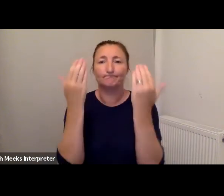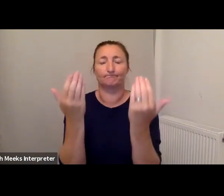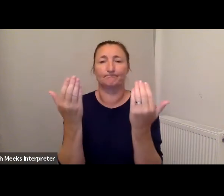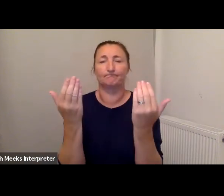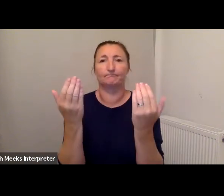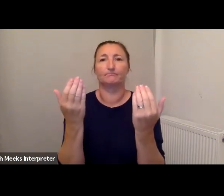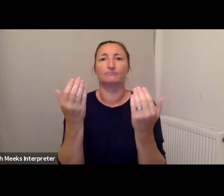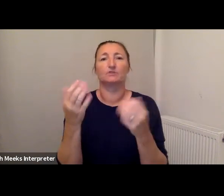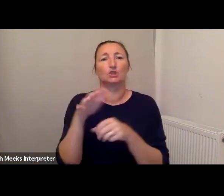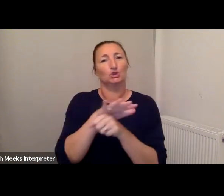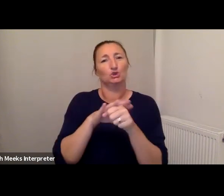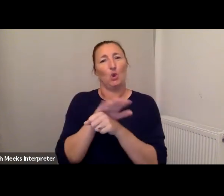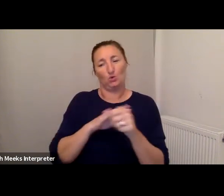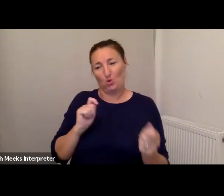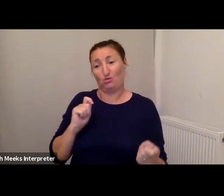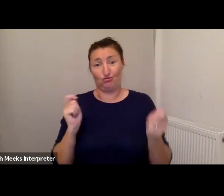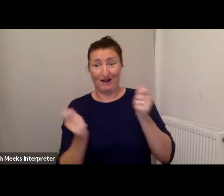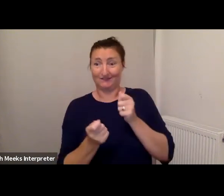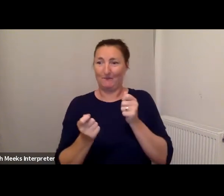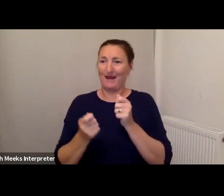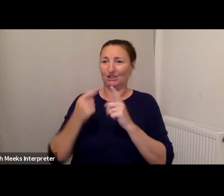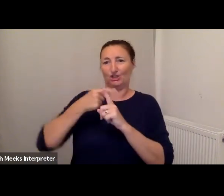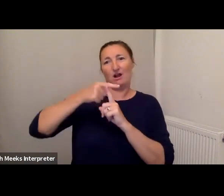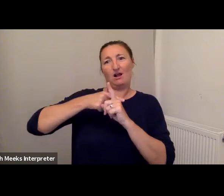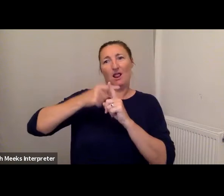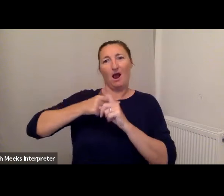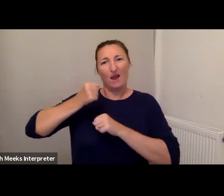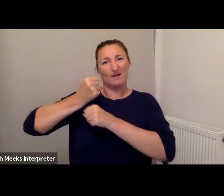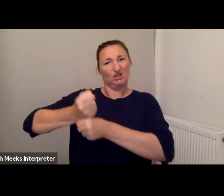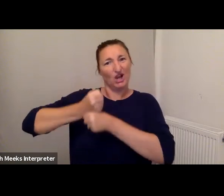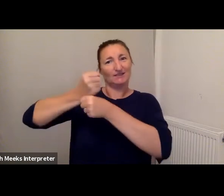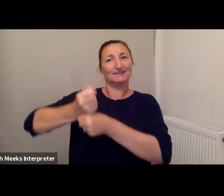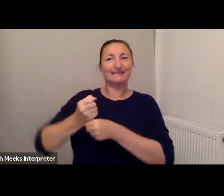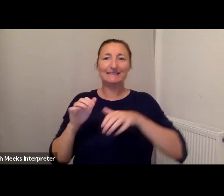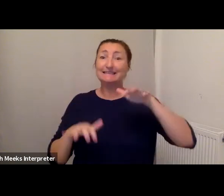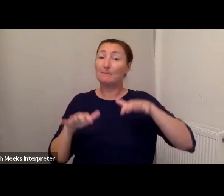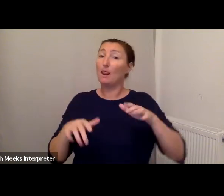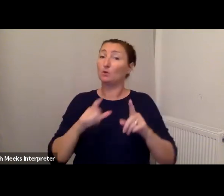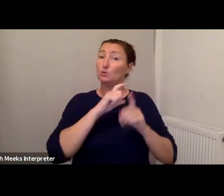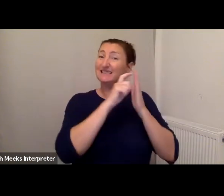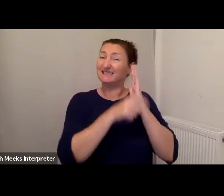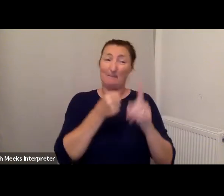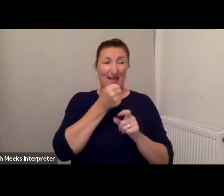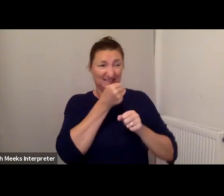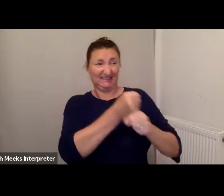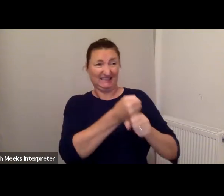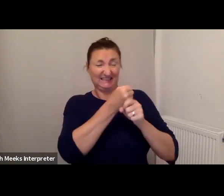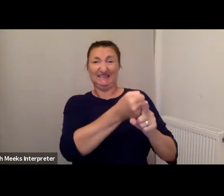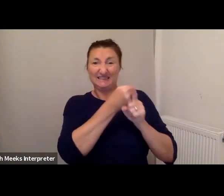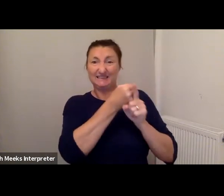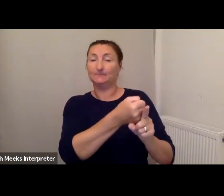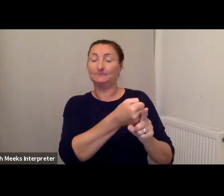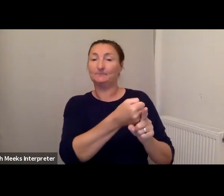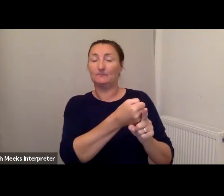the idea of social transformation that the climate justice movement is fighting for is very similar to that of the disability movement. We know the